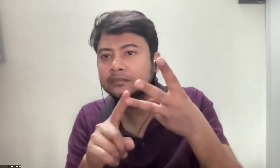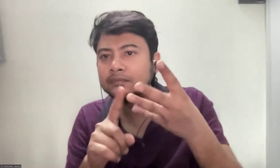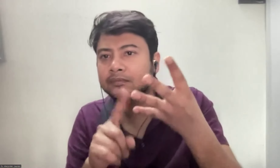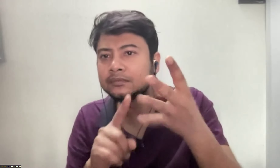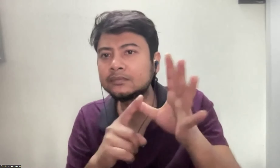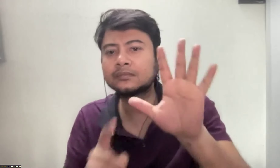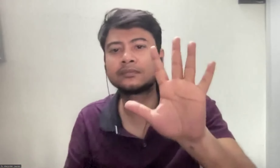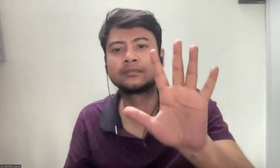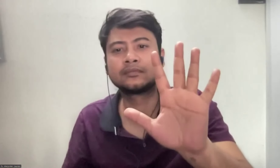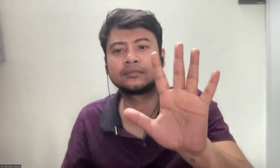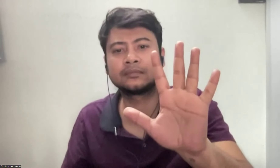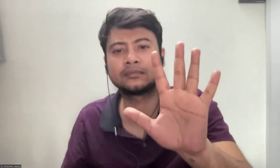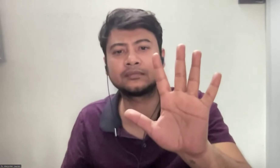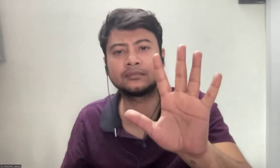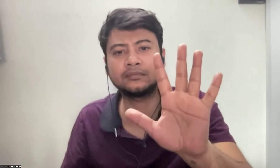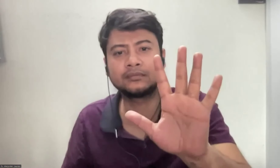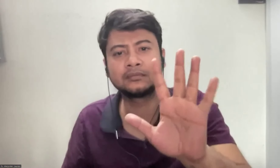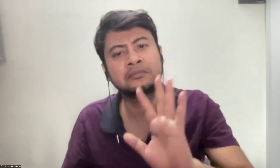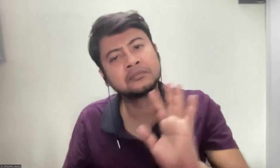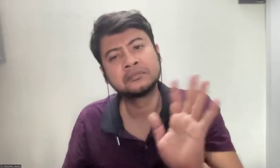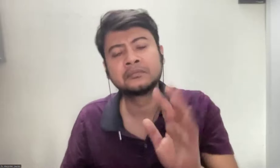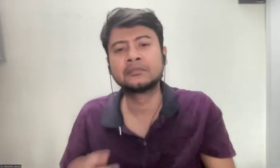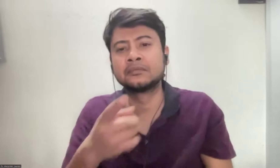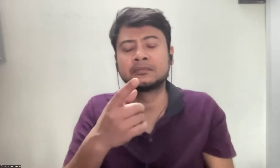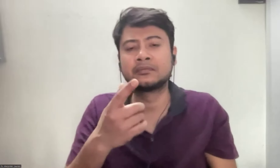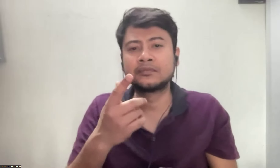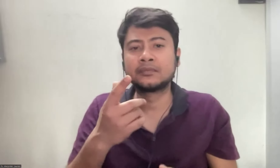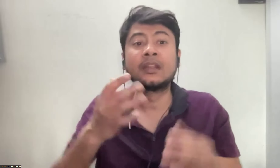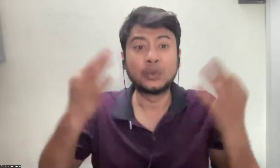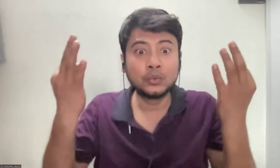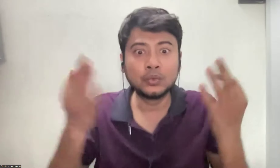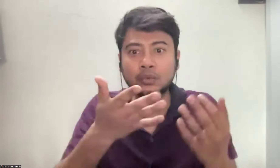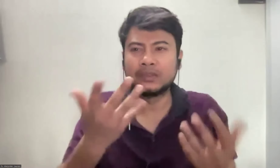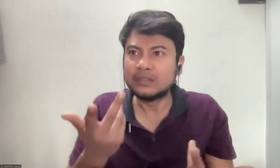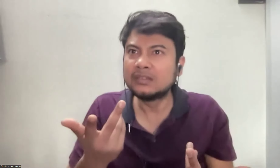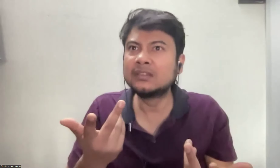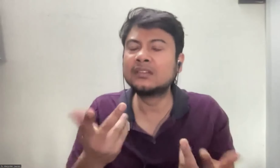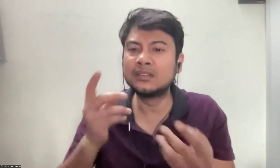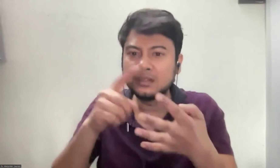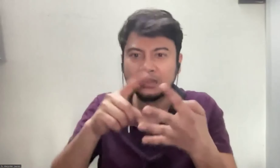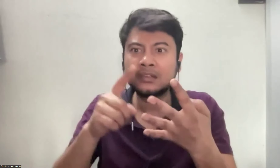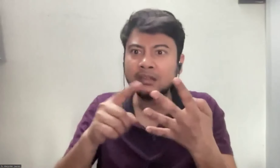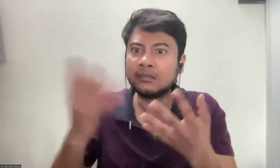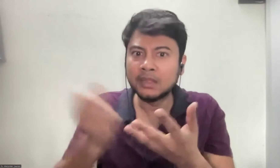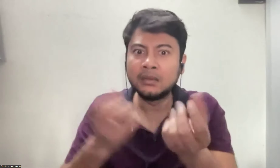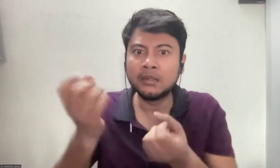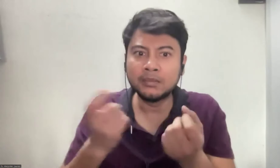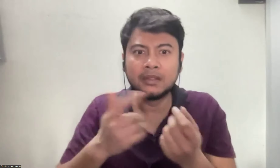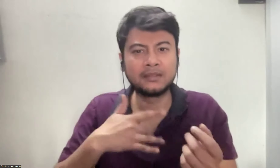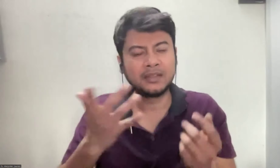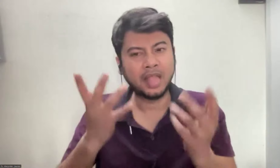because it's new to you, all of you, so you will be feeling the many things, but then they're just five items. Matchbox is very simple,